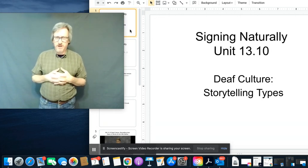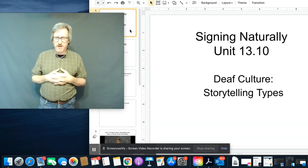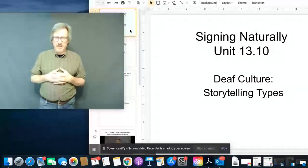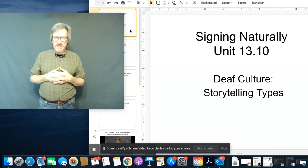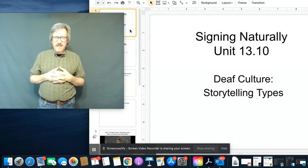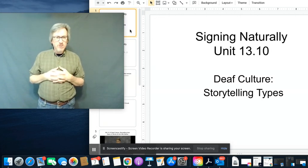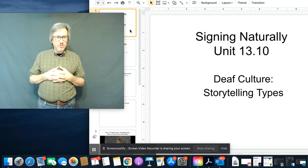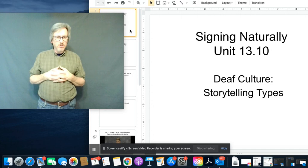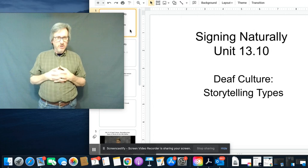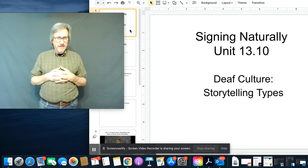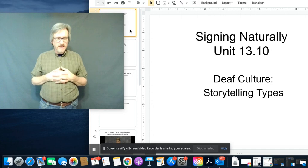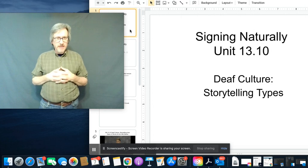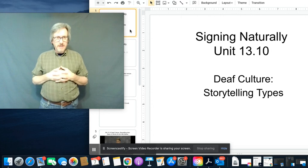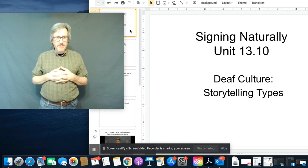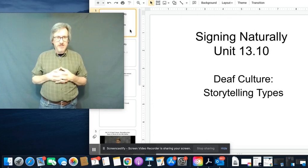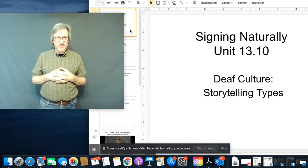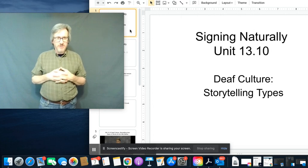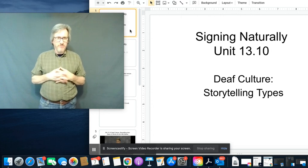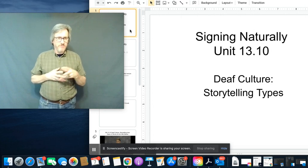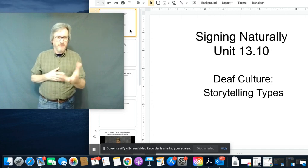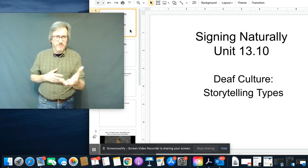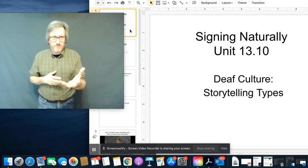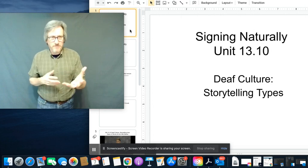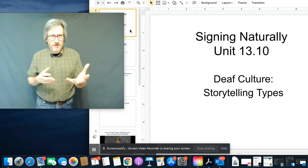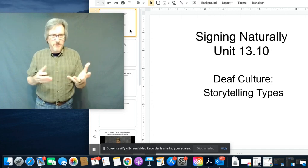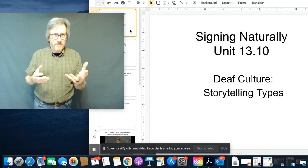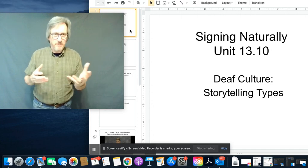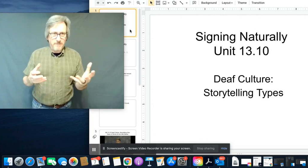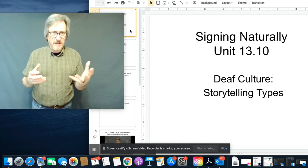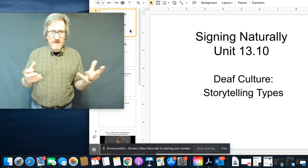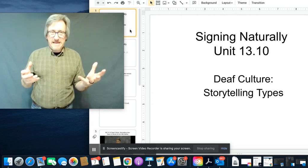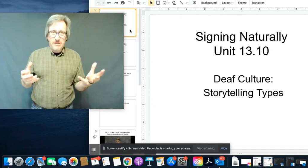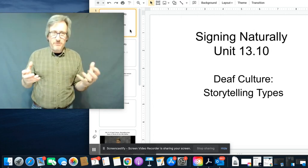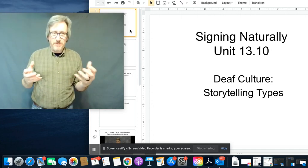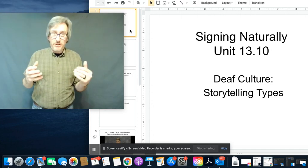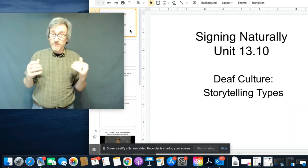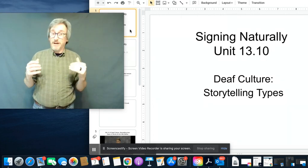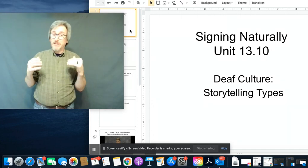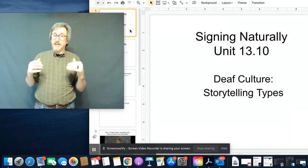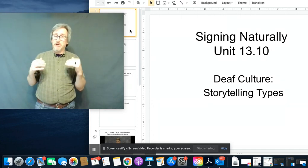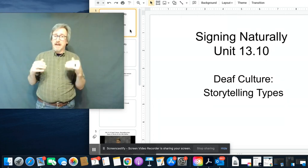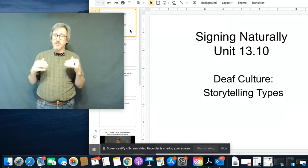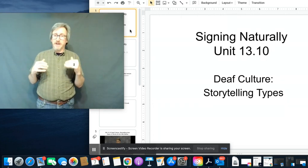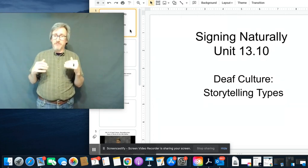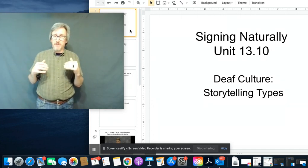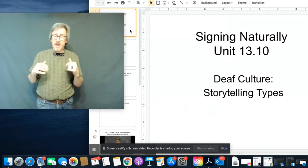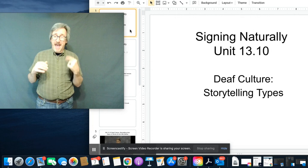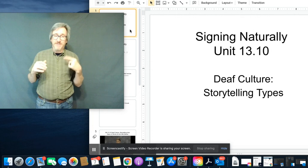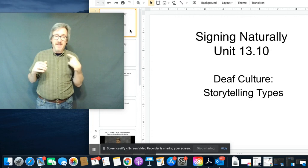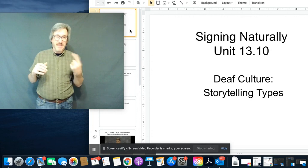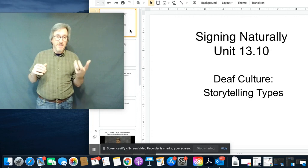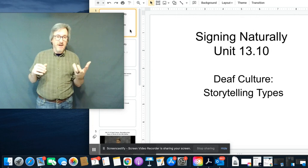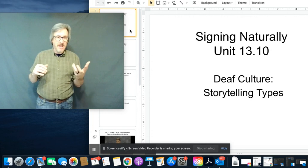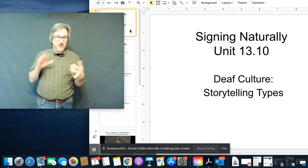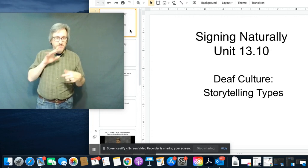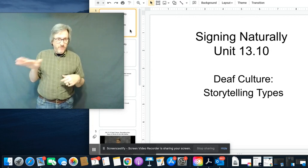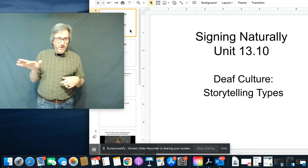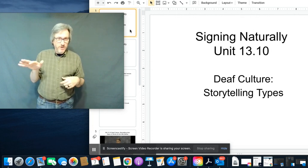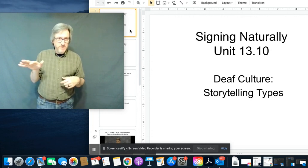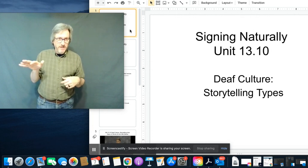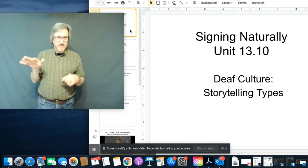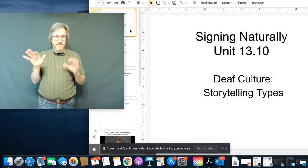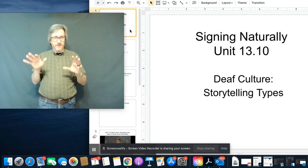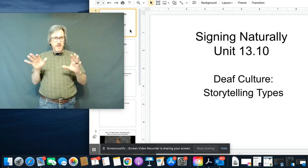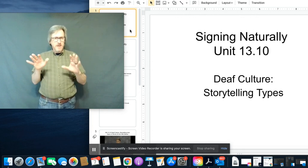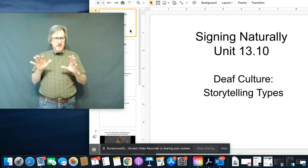start it a little too early because even ASL3, you've barely graduated from having to think about letters before you